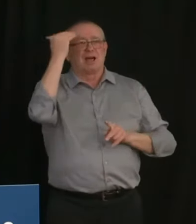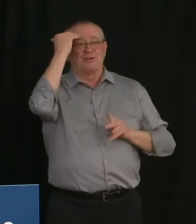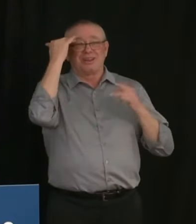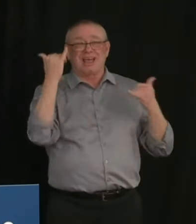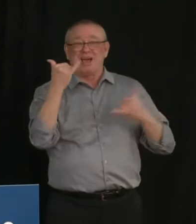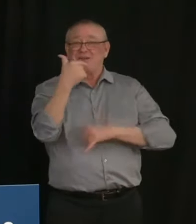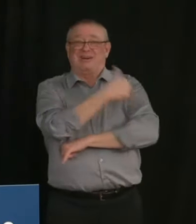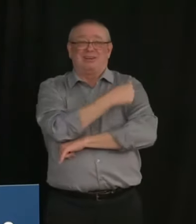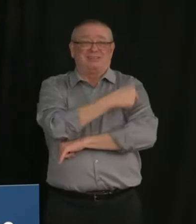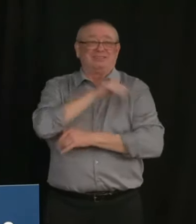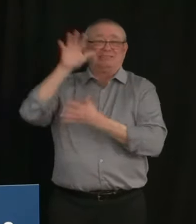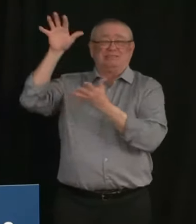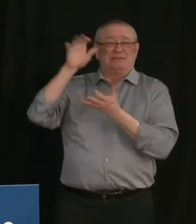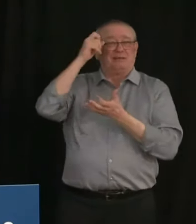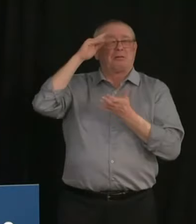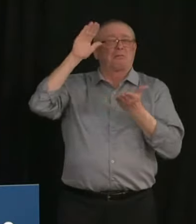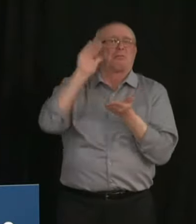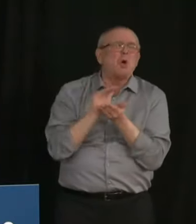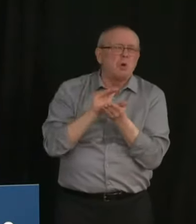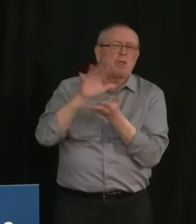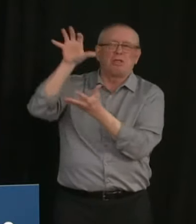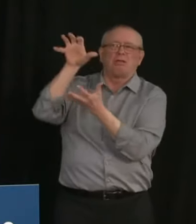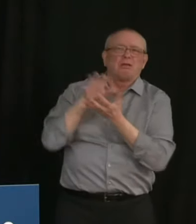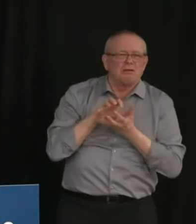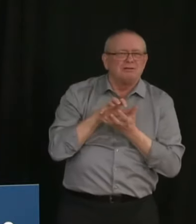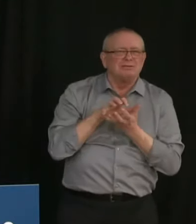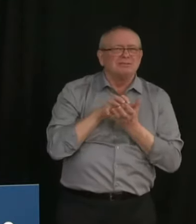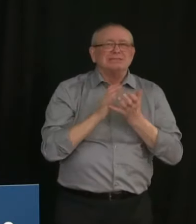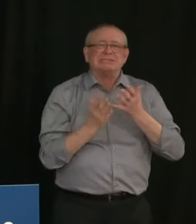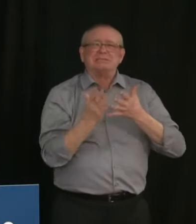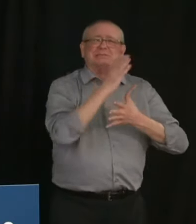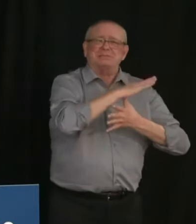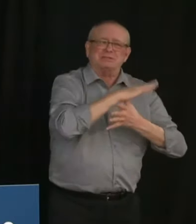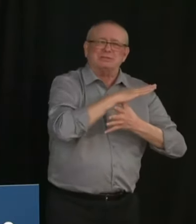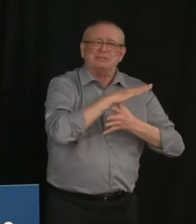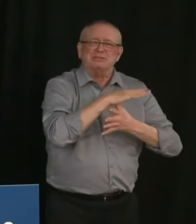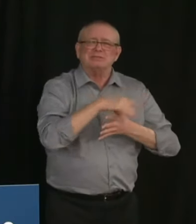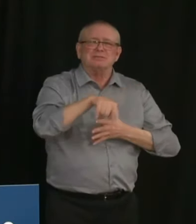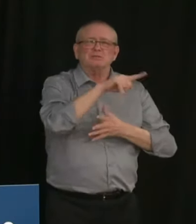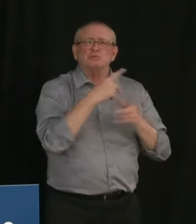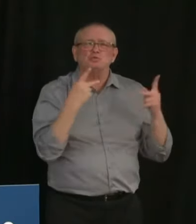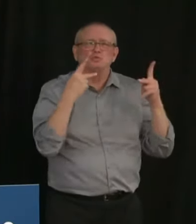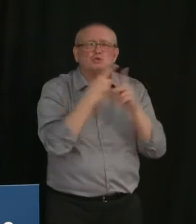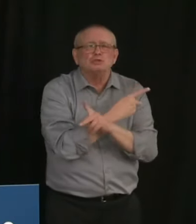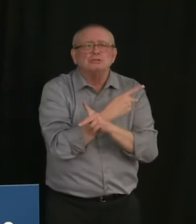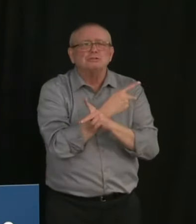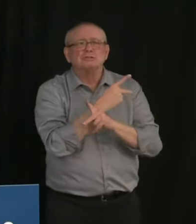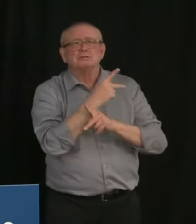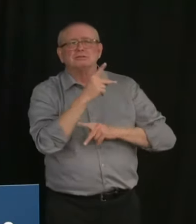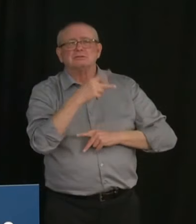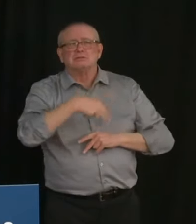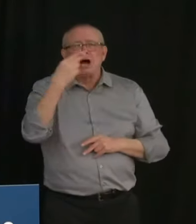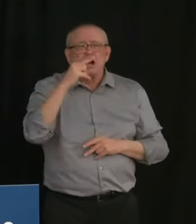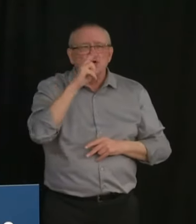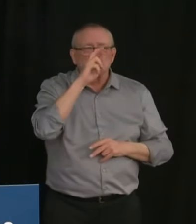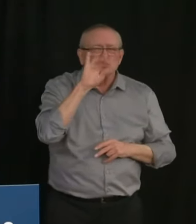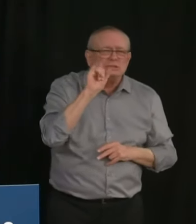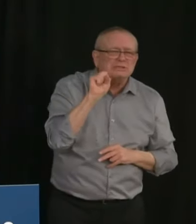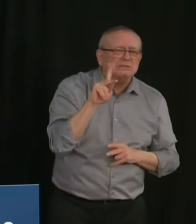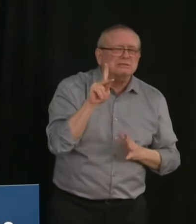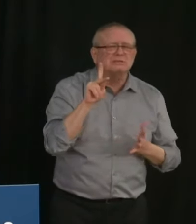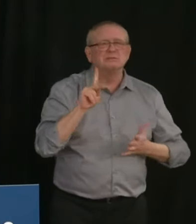supported our focus on starting with those who have the highest risk of severe outcomes. We will take situations like this as a